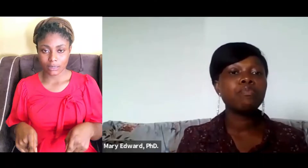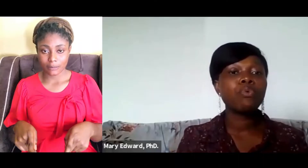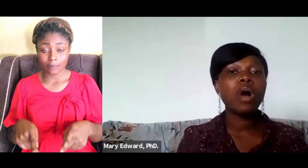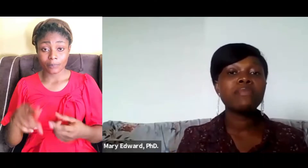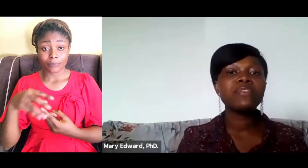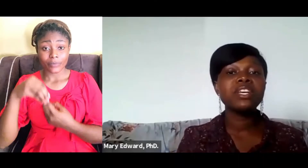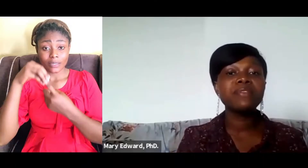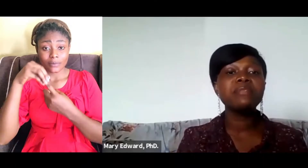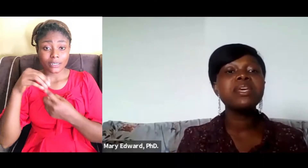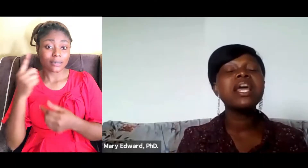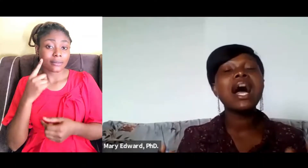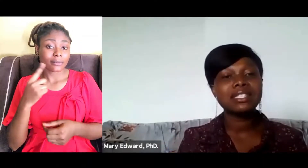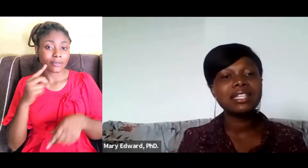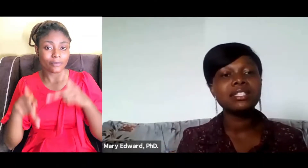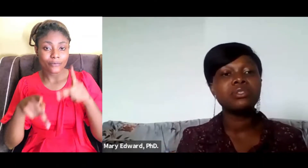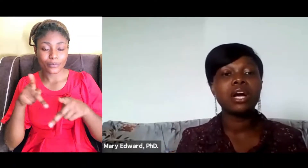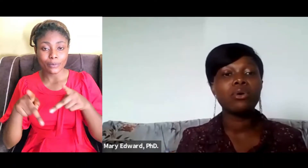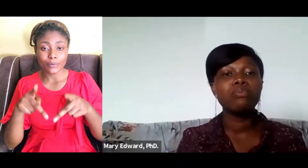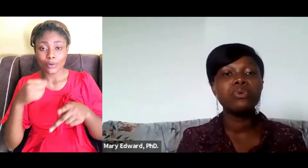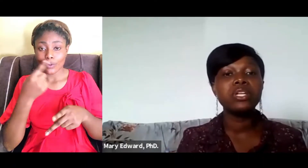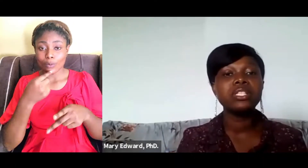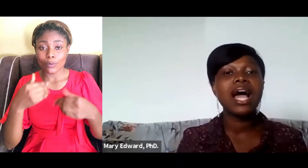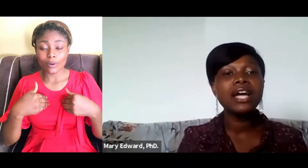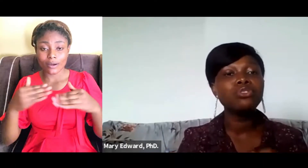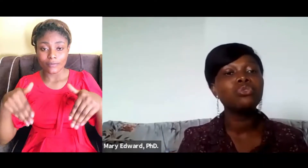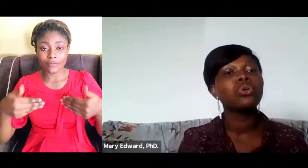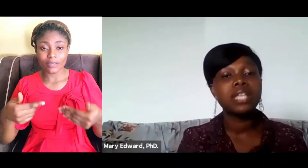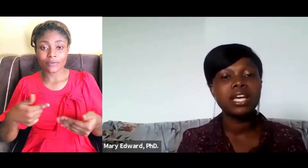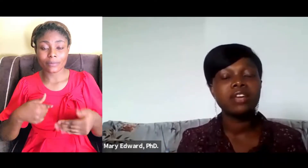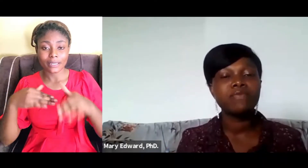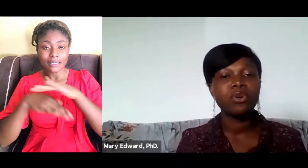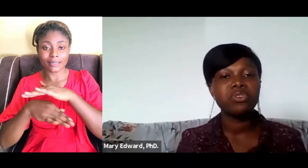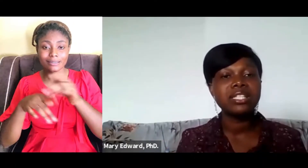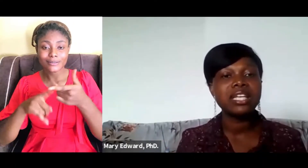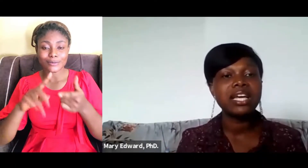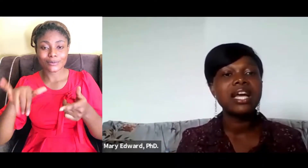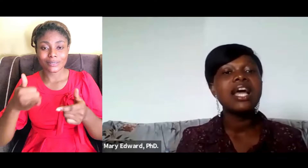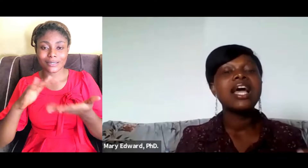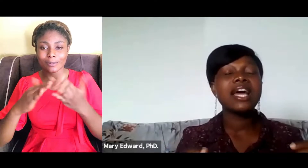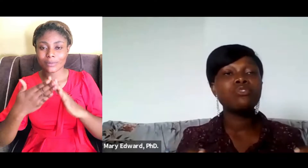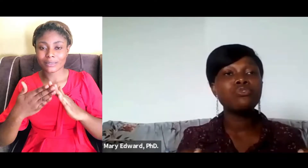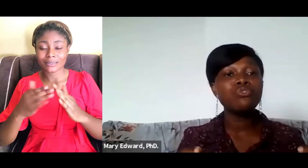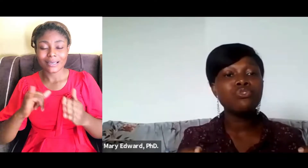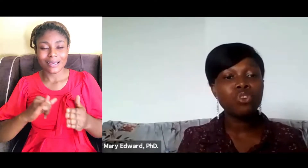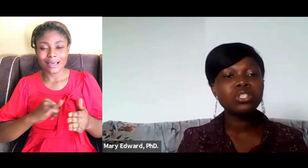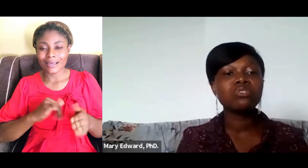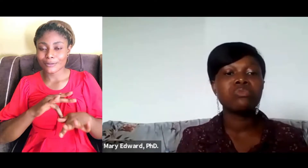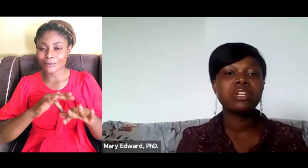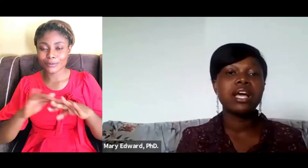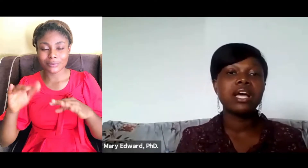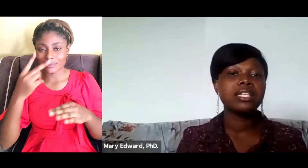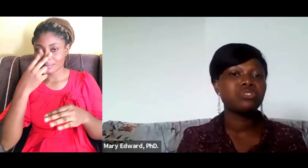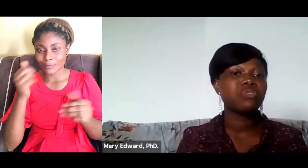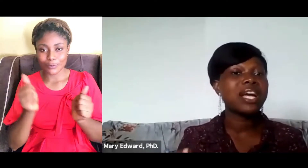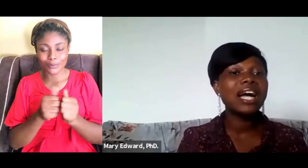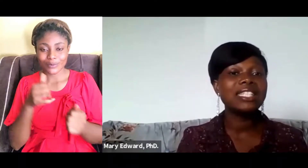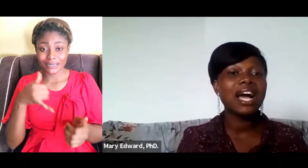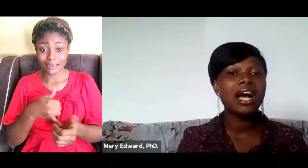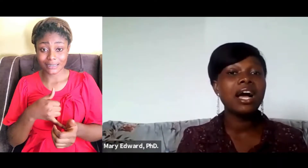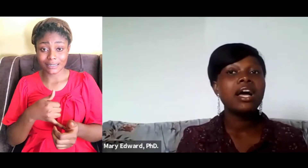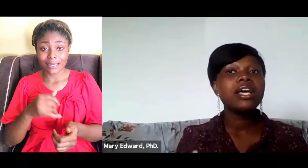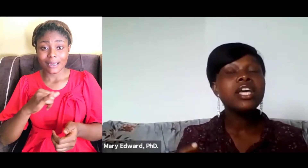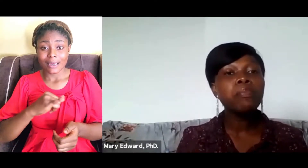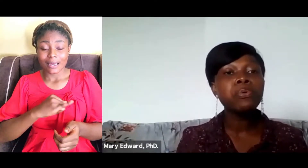deaf people who have given me access to their community. I do not take it for granted, and I do not